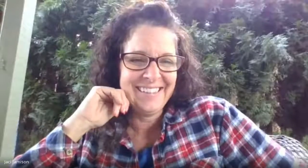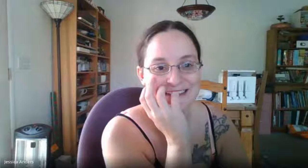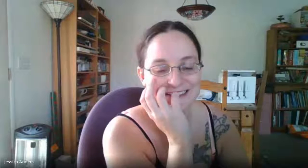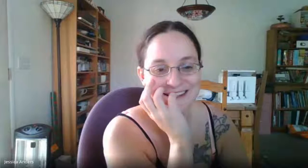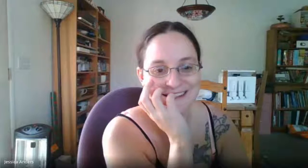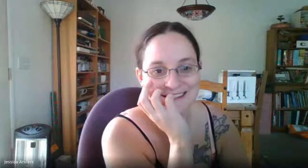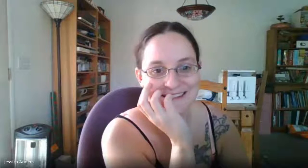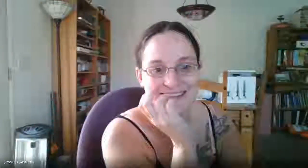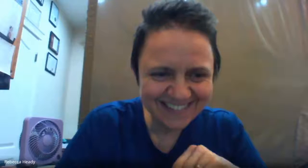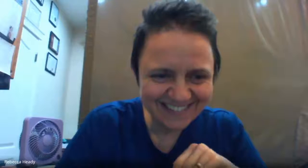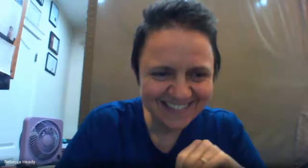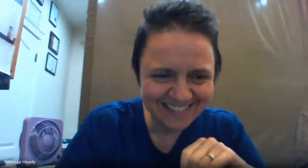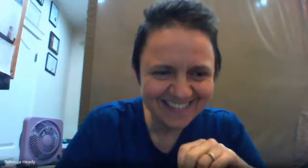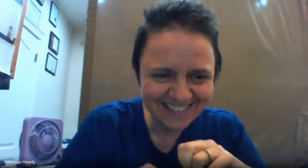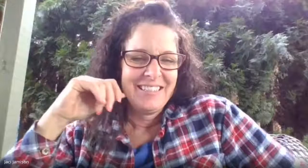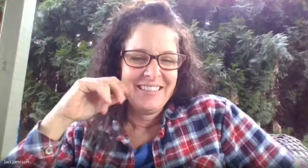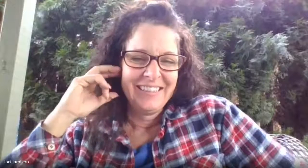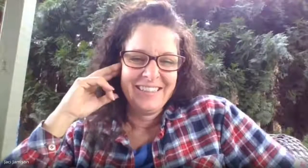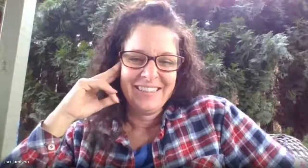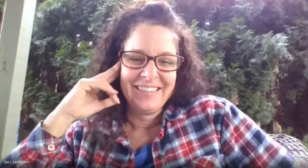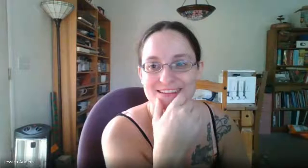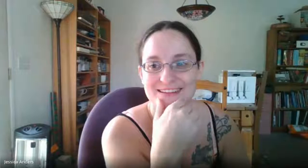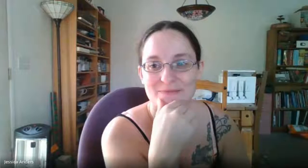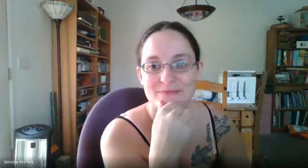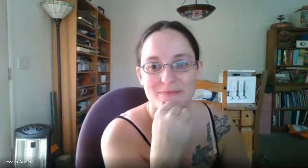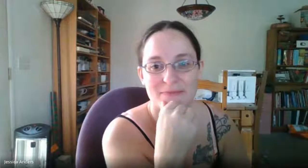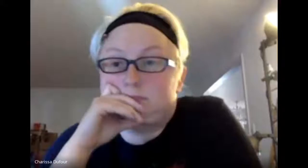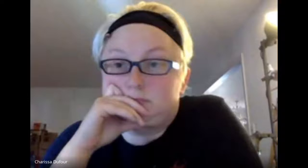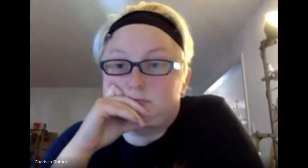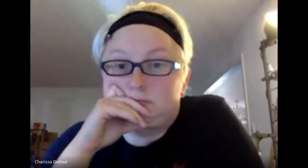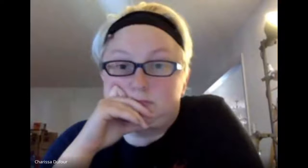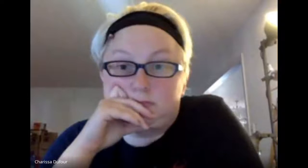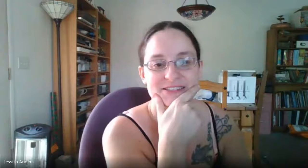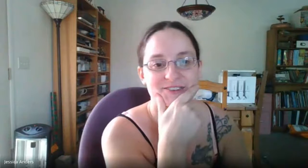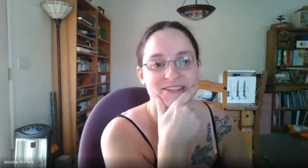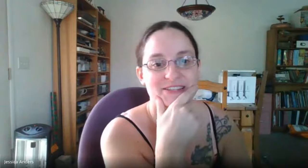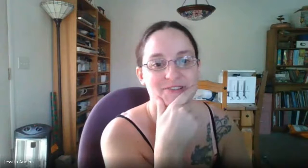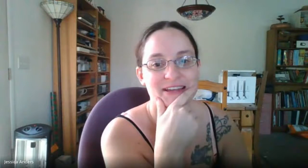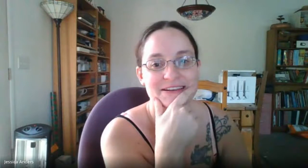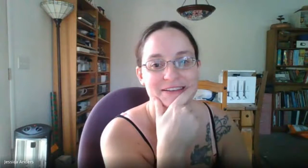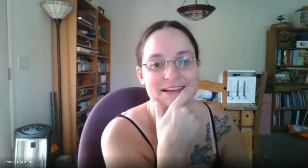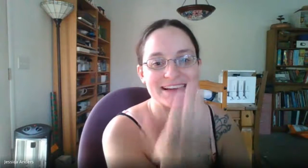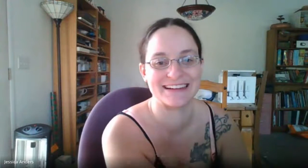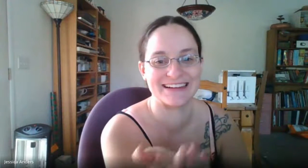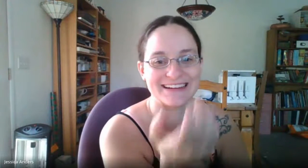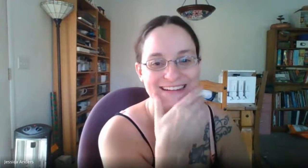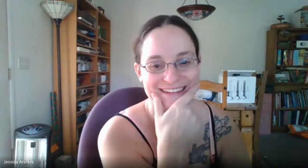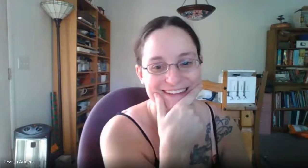Yeah. Mine is hard of hearing, so My sister is, so technically.